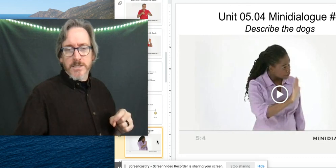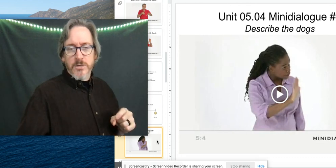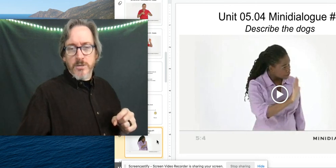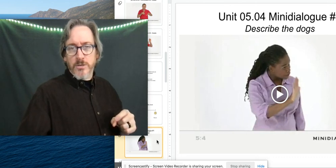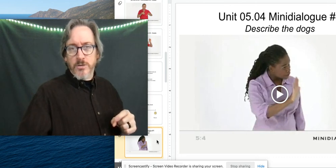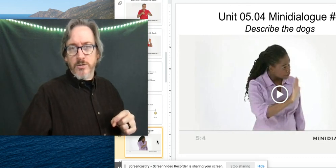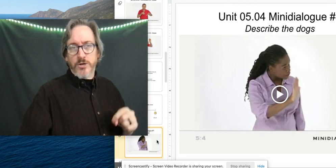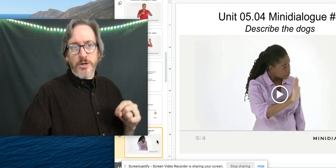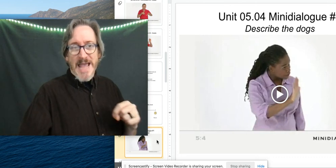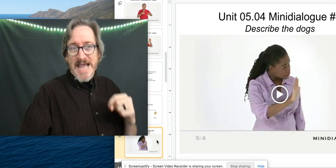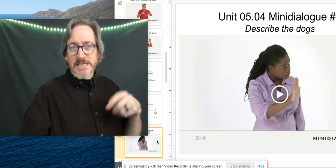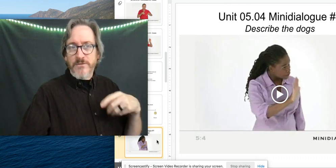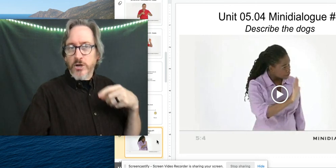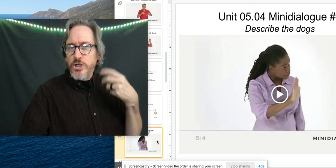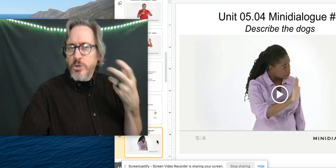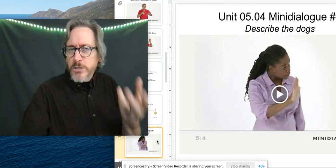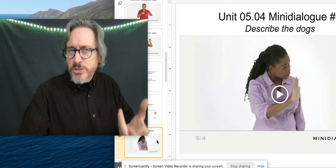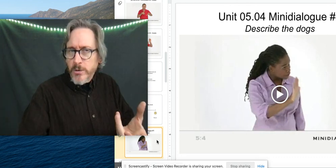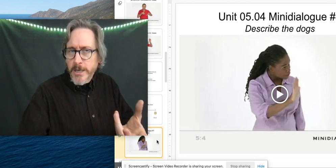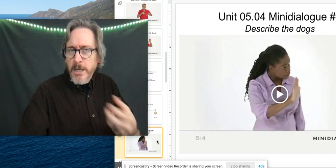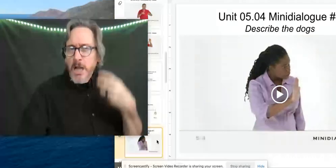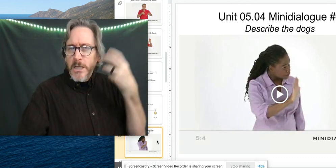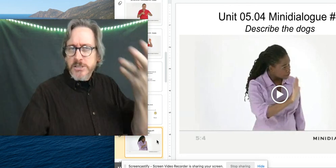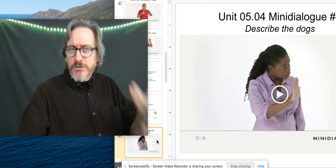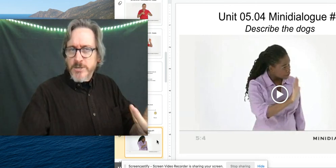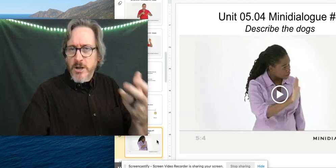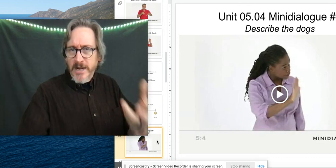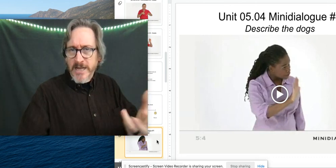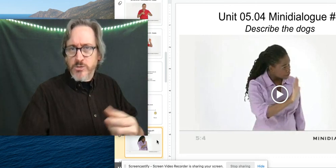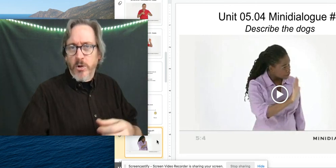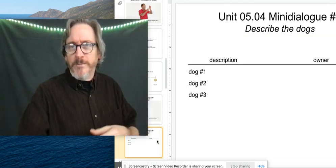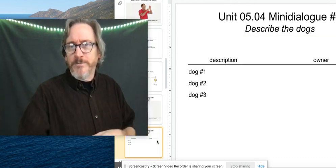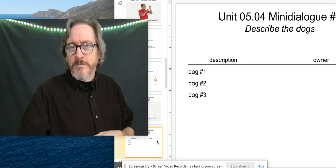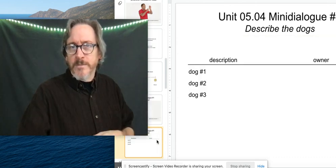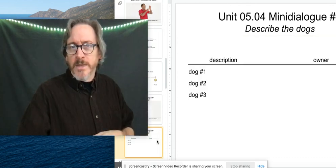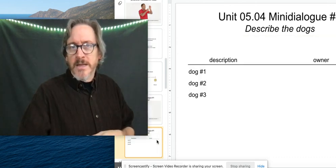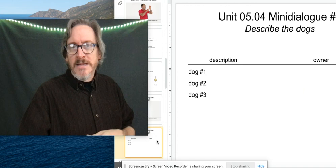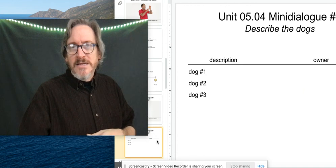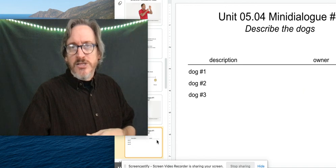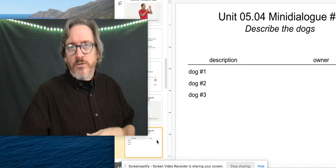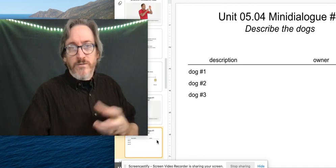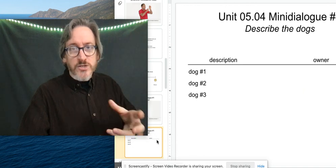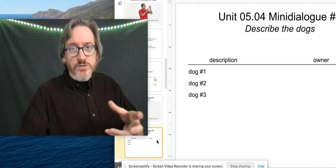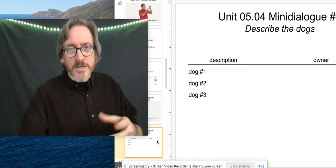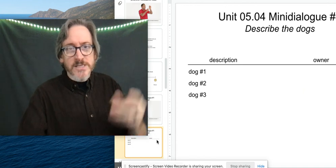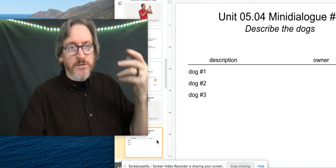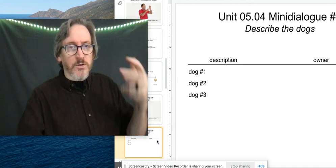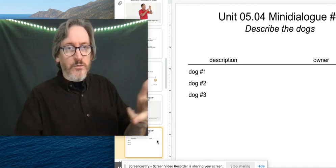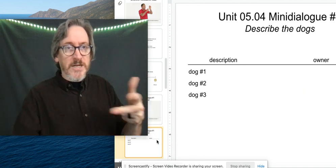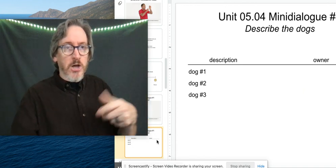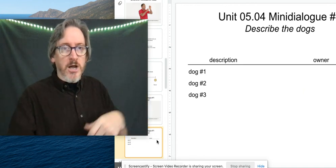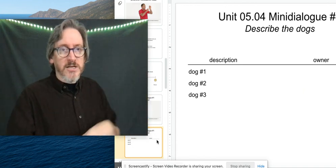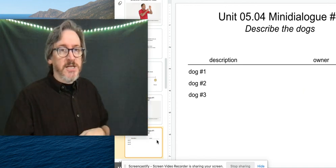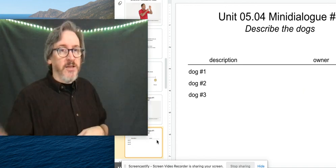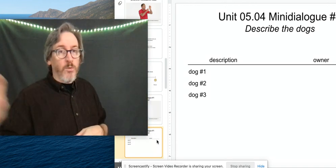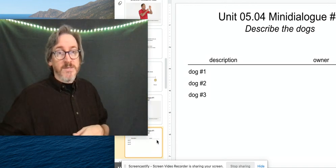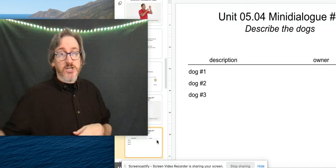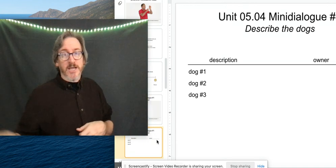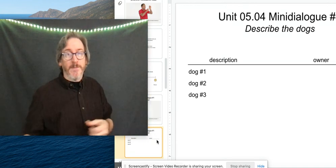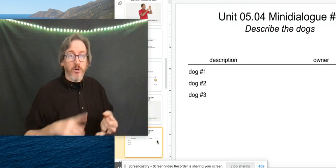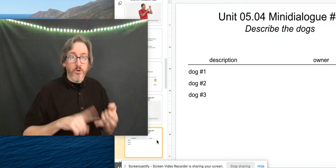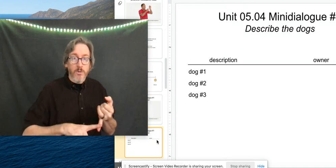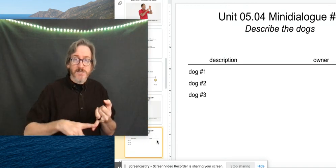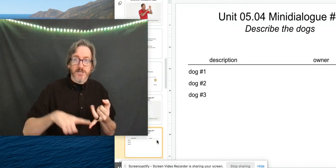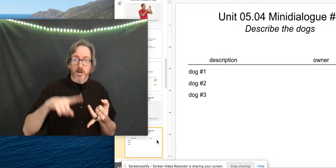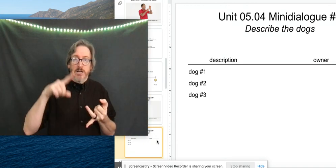And they're going to be asking for a short story, a little description about each one. So the first one is, there are 3 dogs, and the woman's